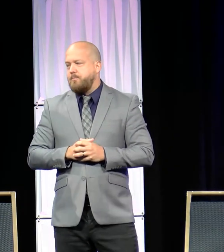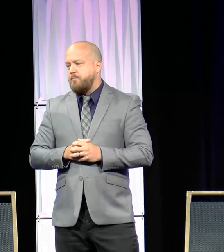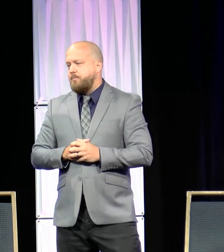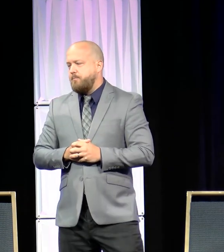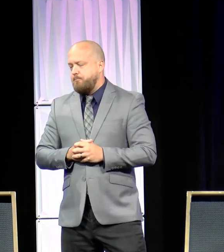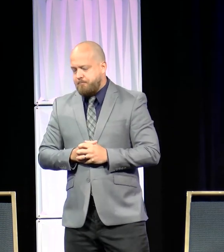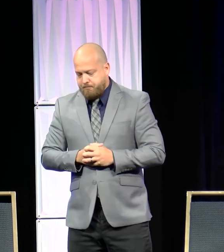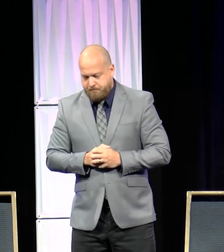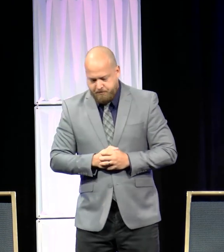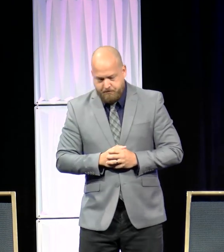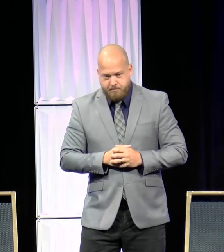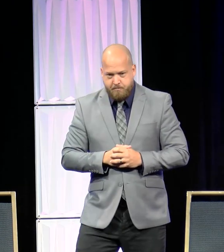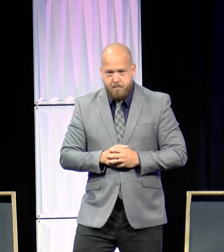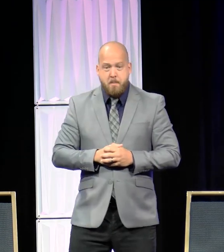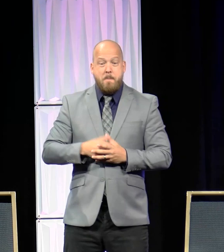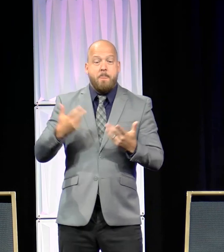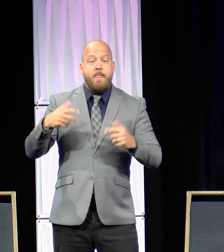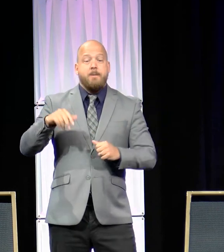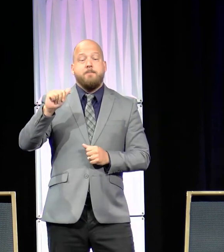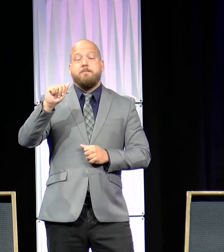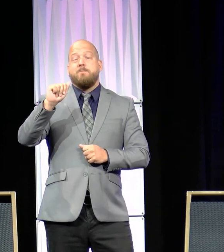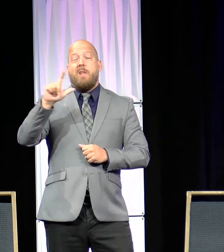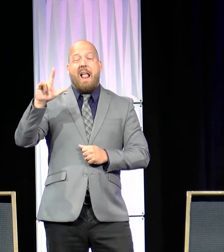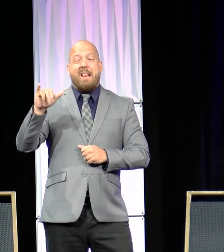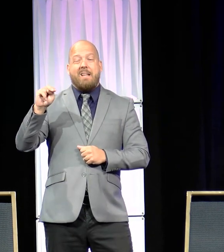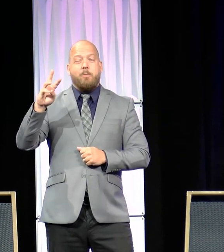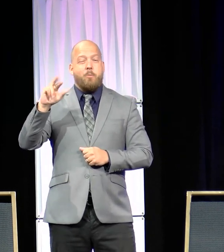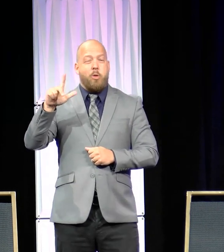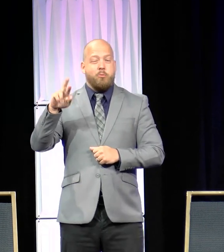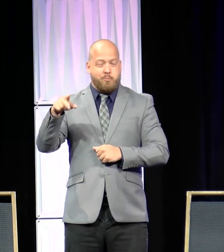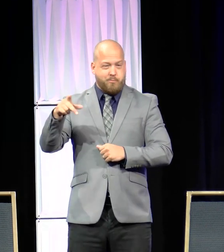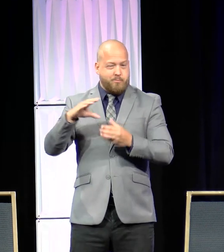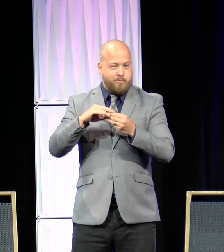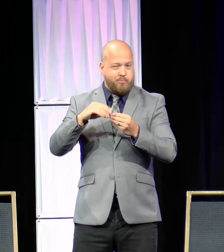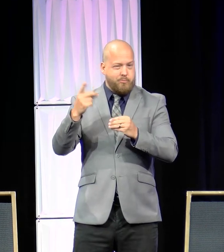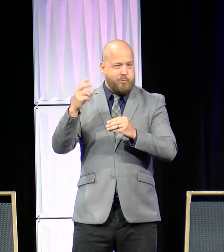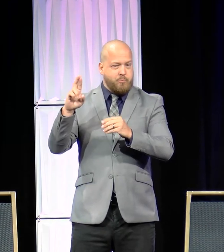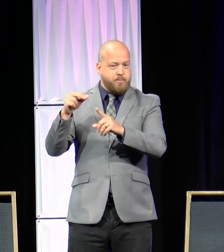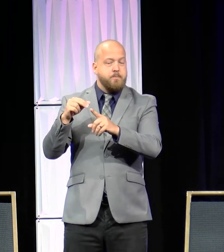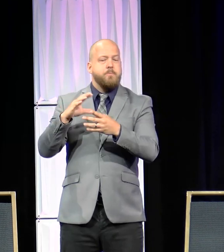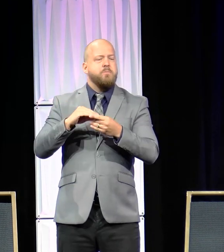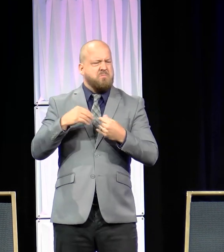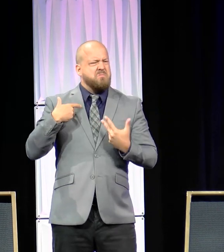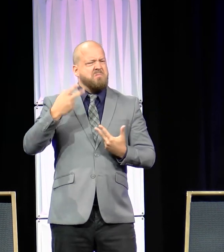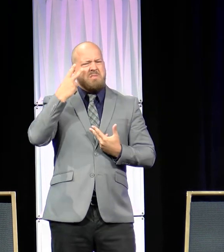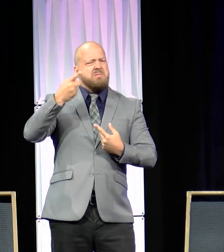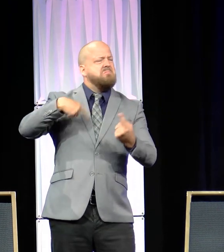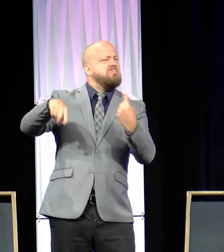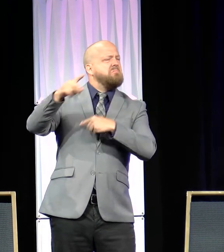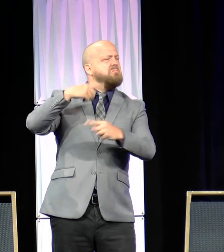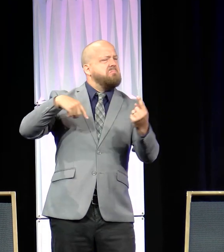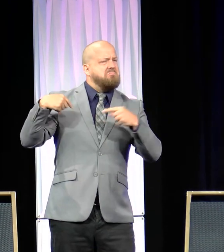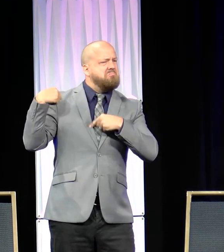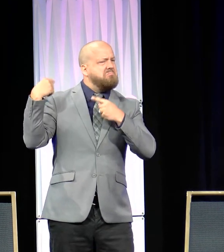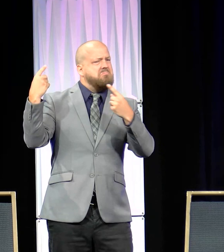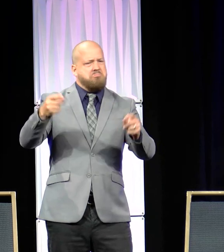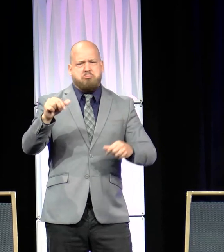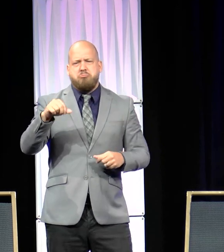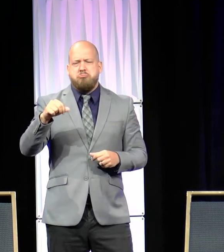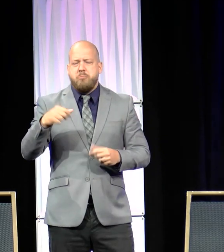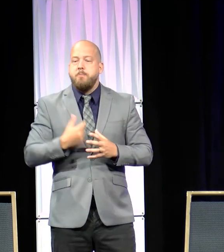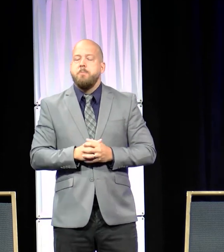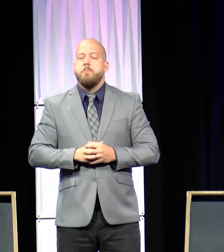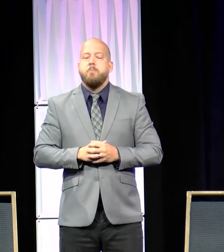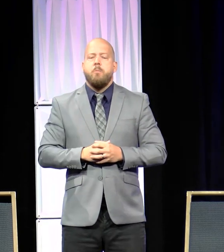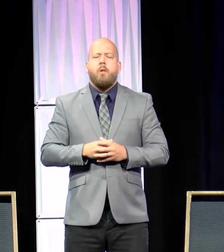And Alan, you know, as David said, I've been around here for a minute. I don't know how many of us in this room